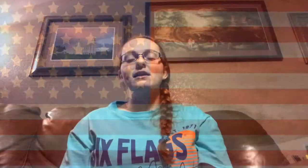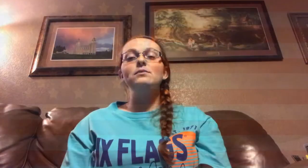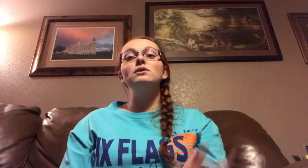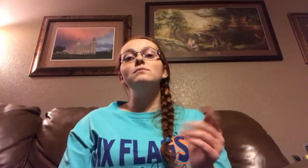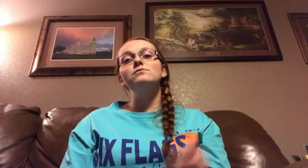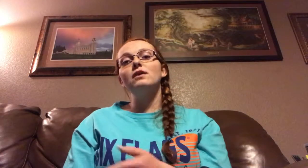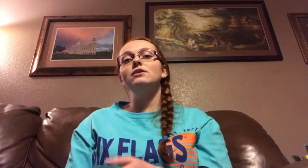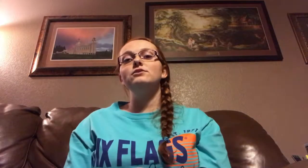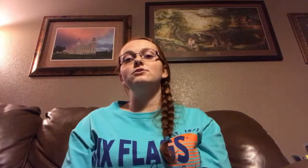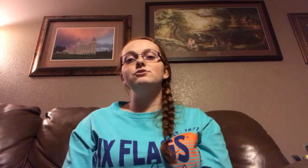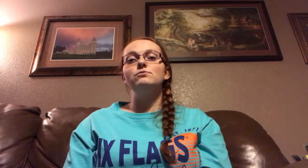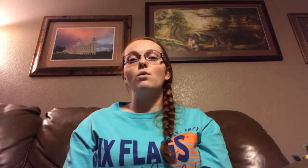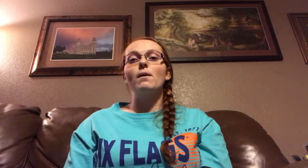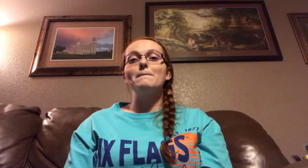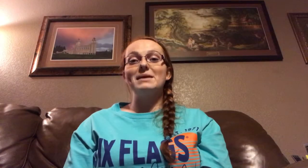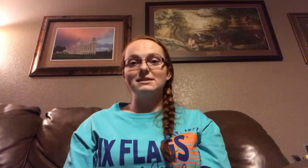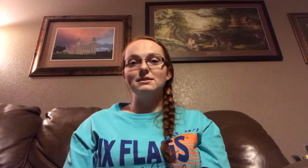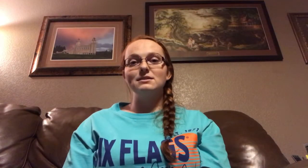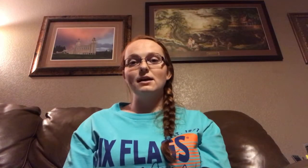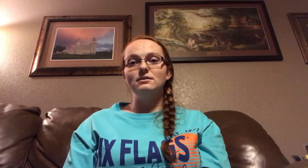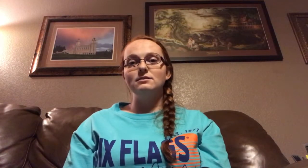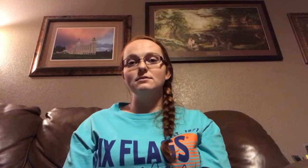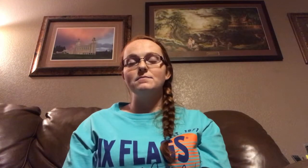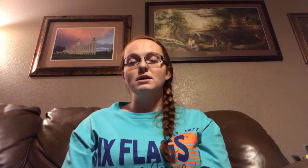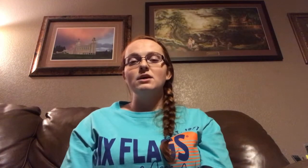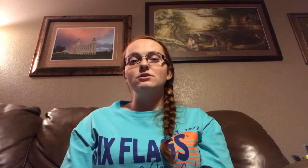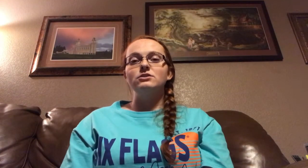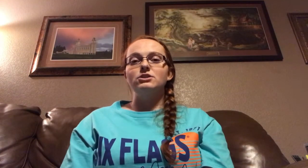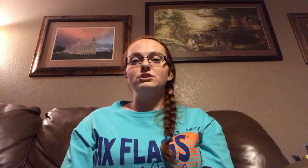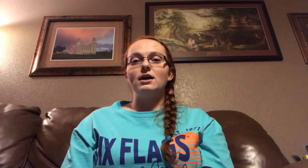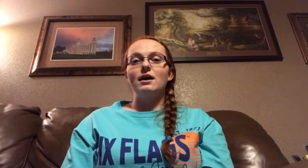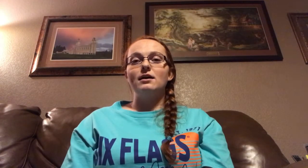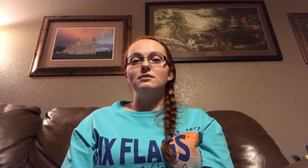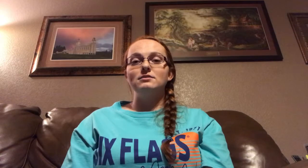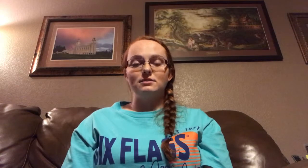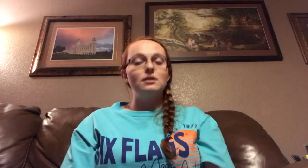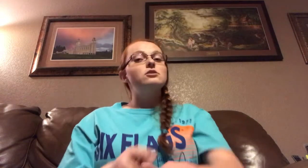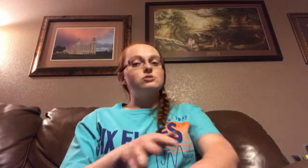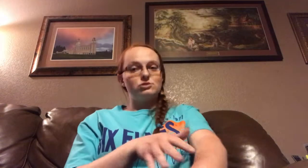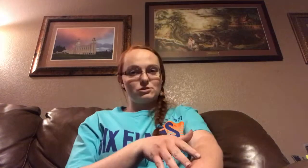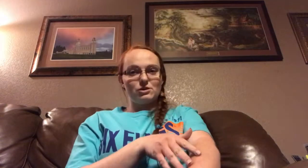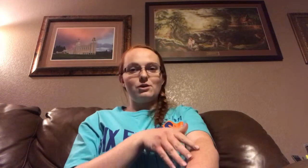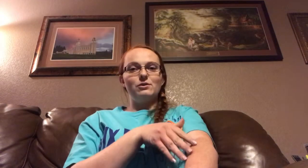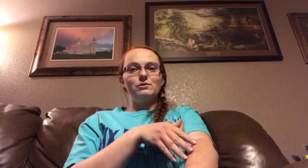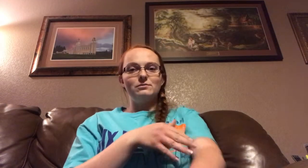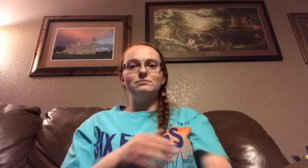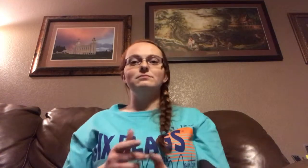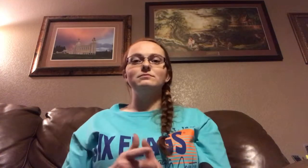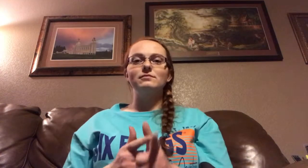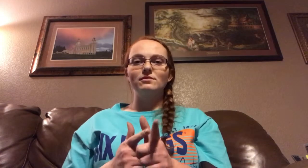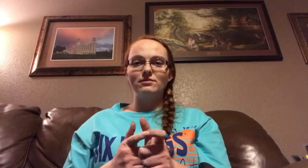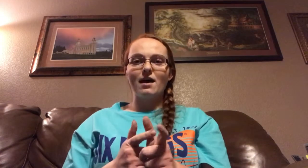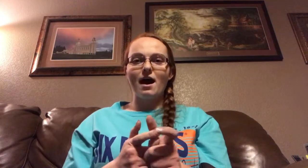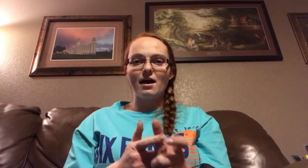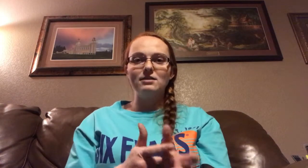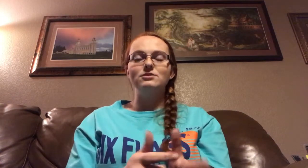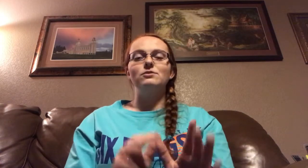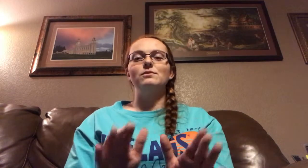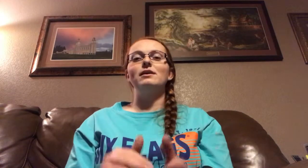Now we're going to move on into more basic signs, such as slow, fast. Don't worry, I'll